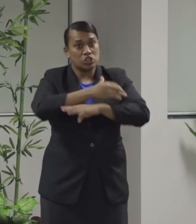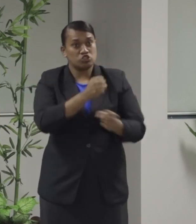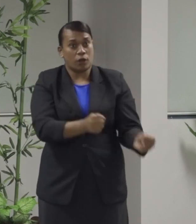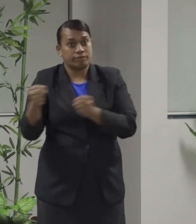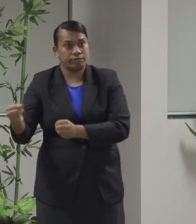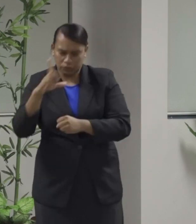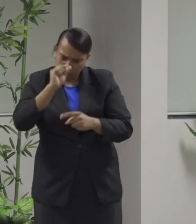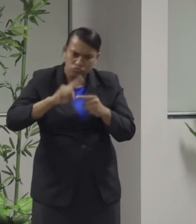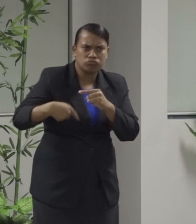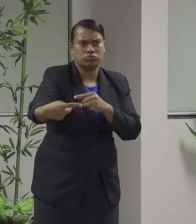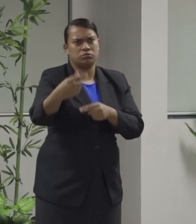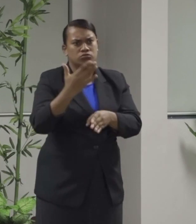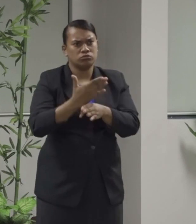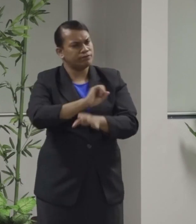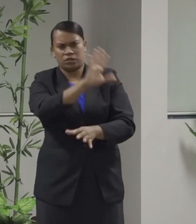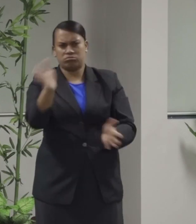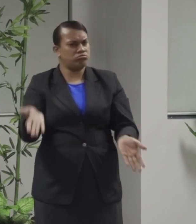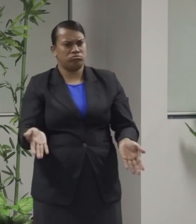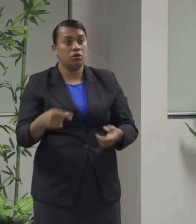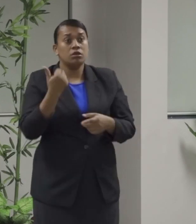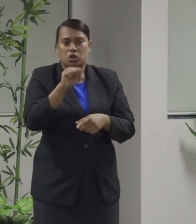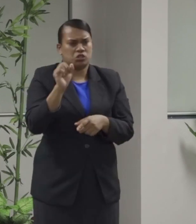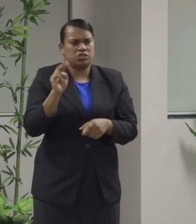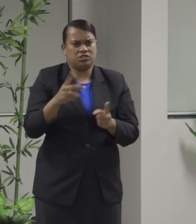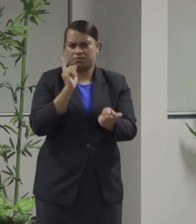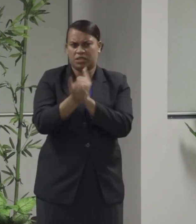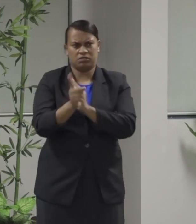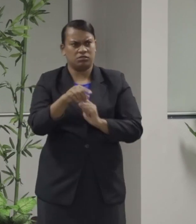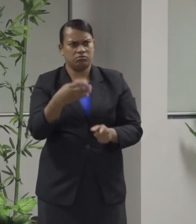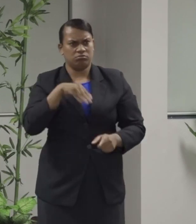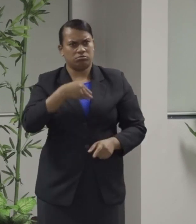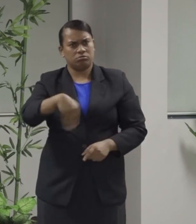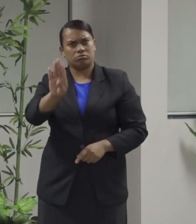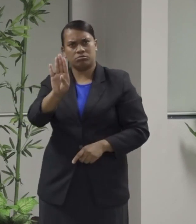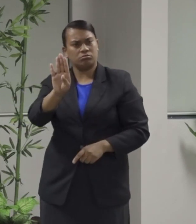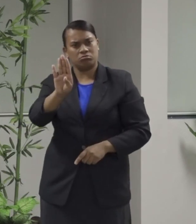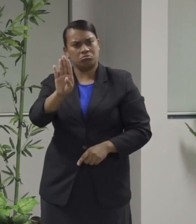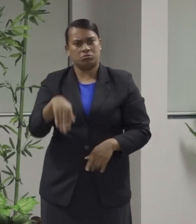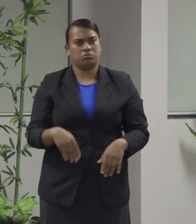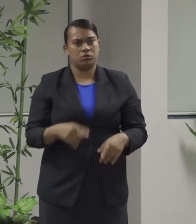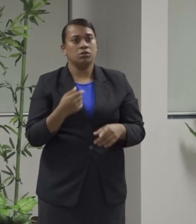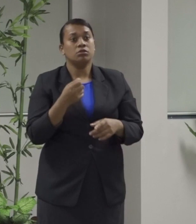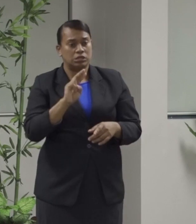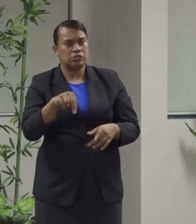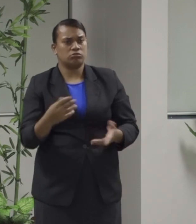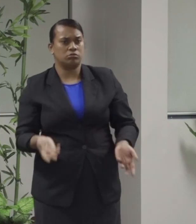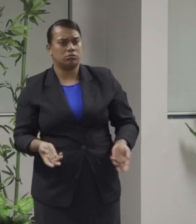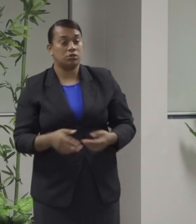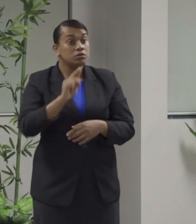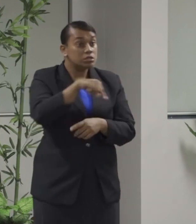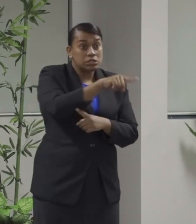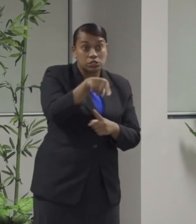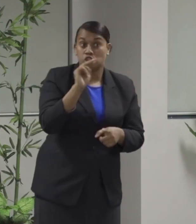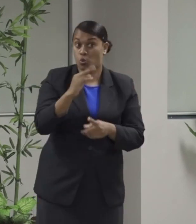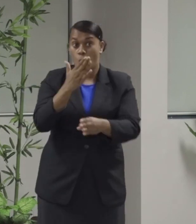to go. You won't be needing passes to move around in curfew for those of you that need to go to work. We'll work from